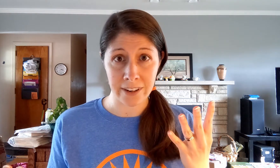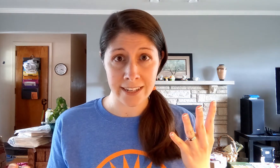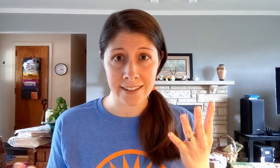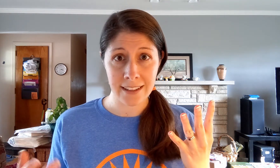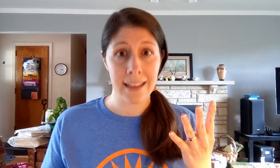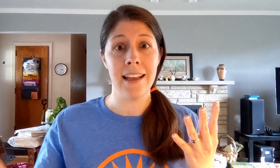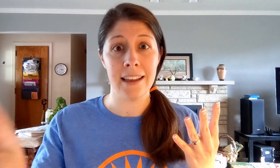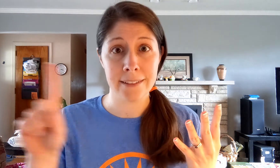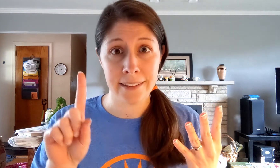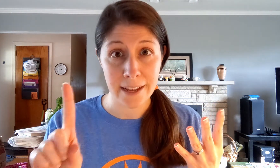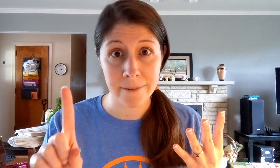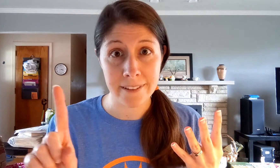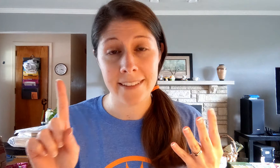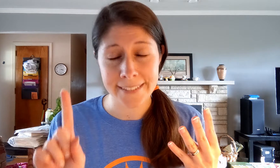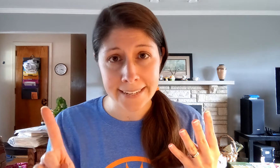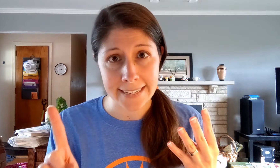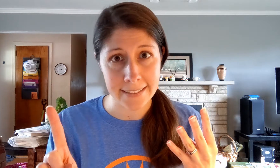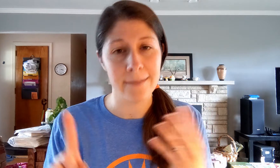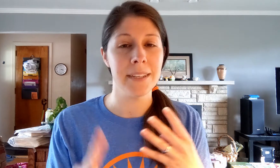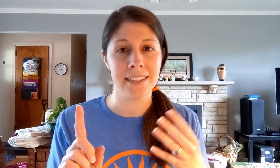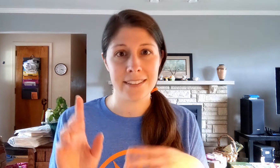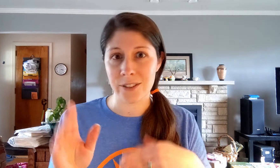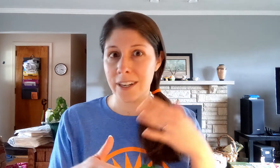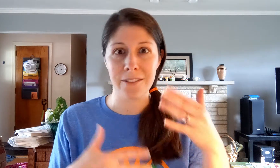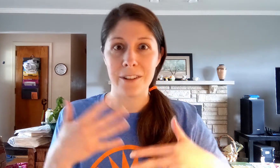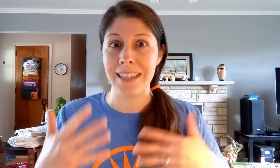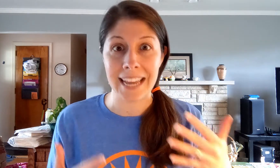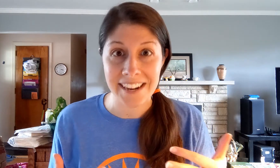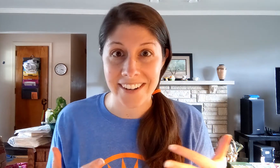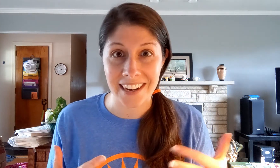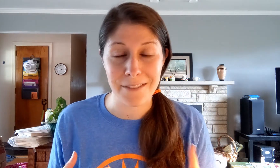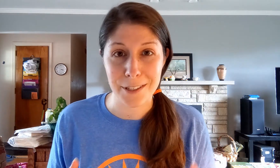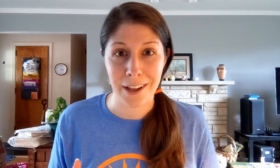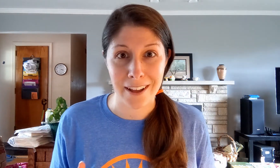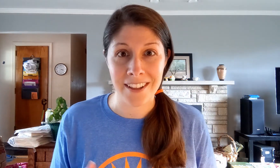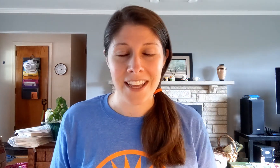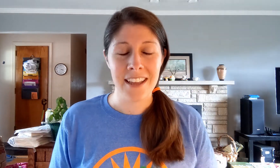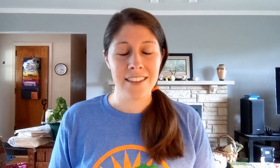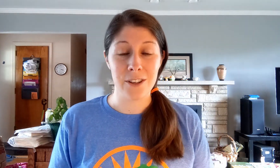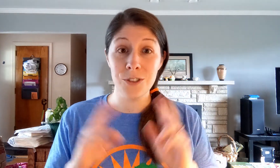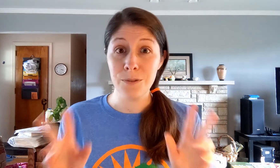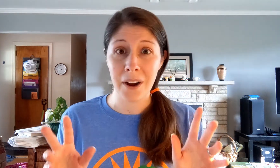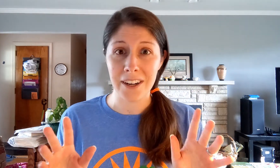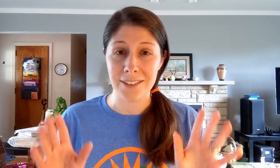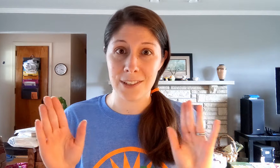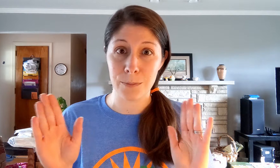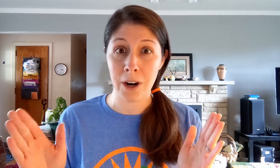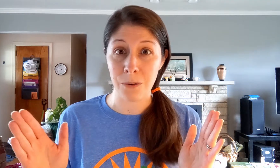right? Except it's not, because there's another little layer of this song. There are two parts. There's part